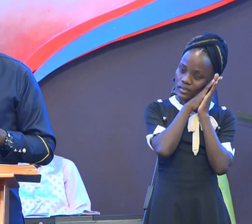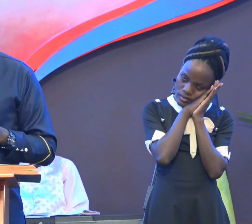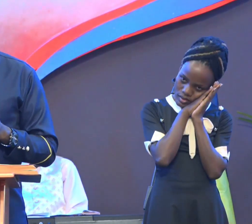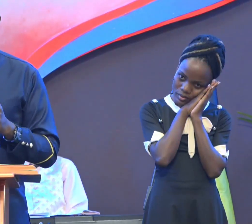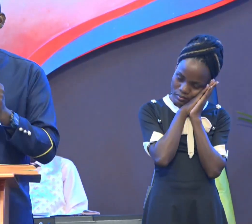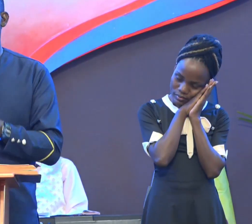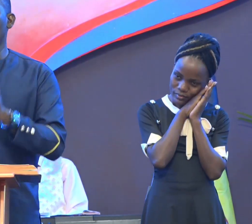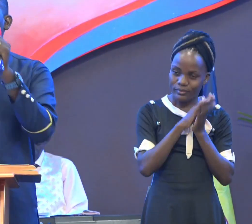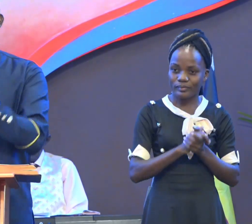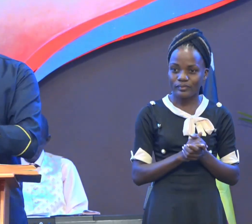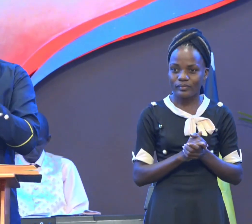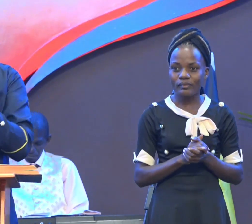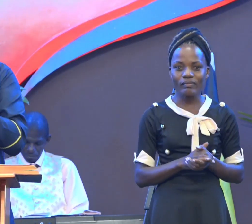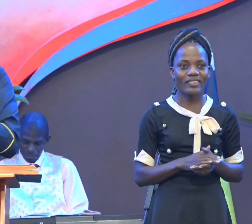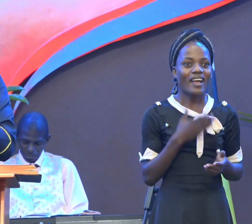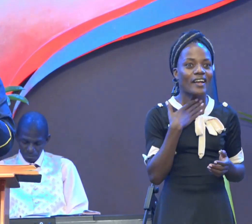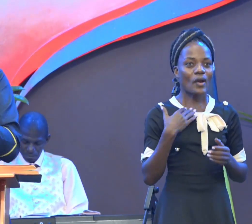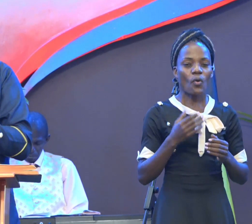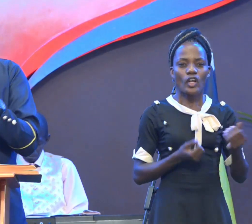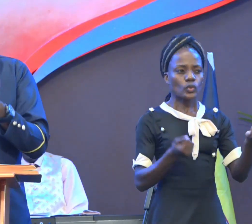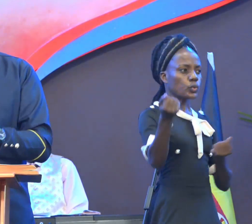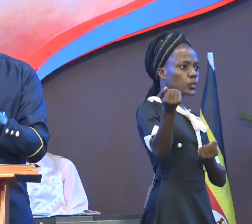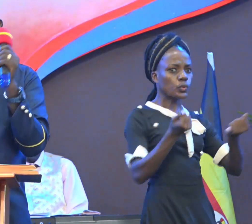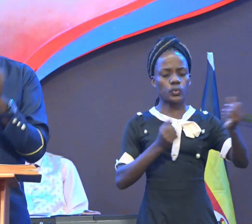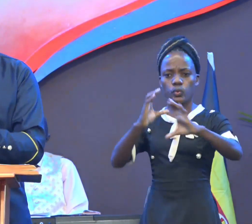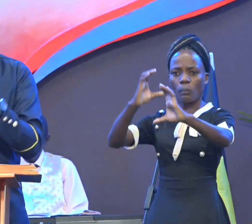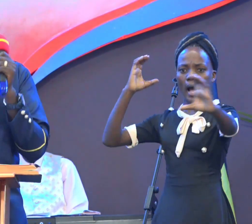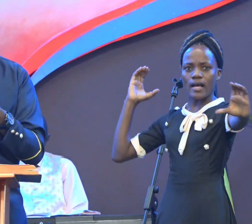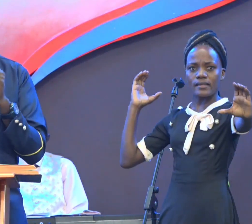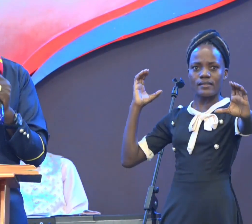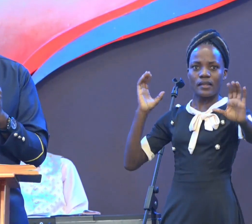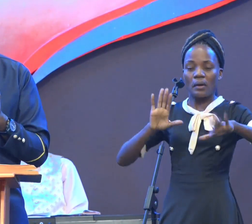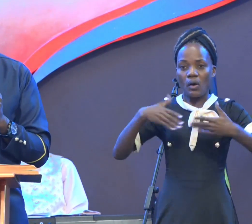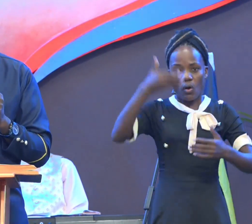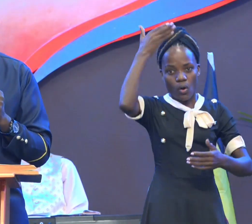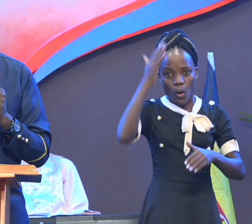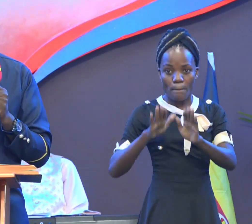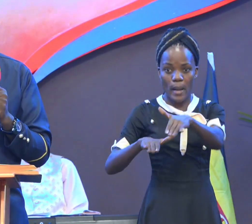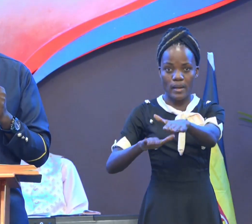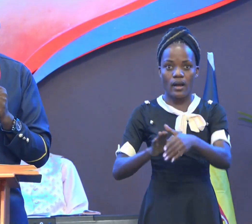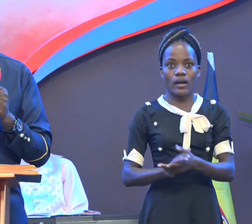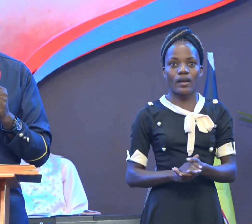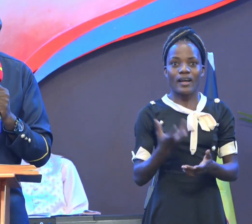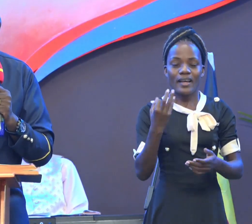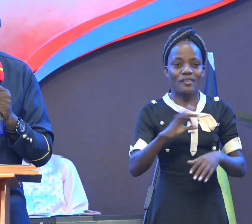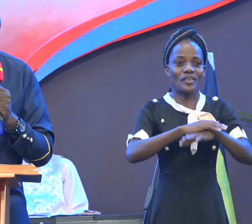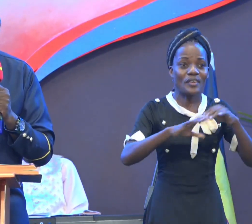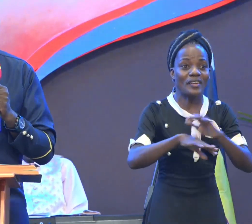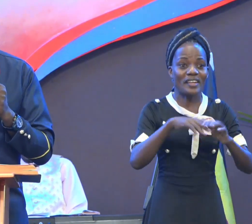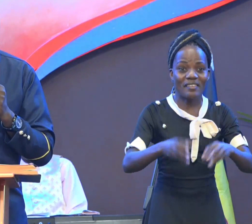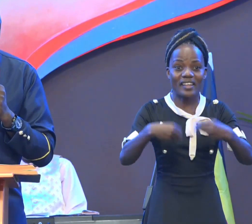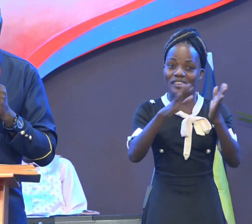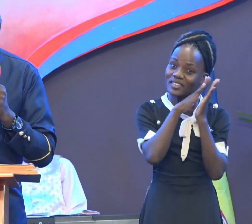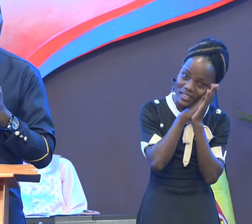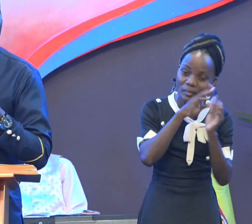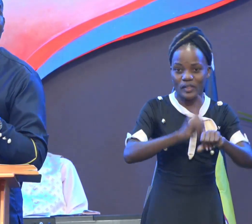failed to give him time? Nabagala nnyo okuvuga bus. When they want to ride the buses. Oba taxi. Or the taxis. Kasita tomuwebi seera. If you don't give